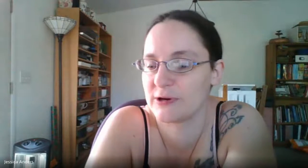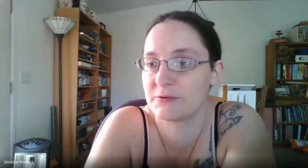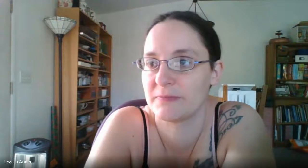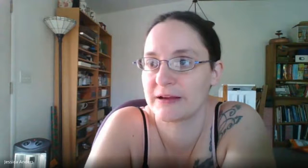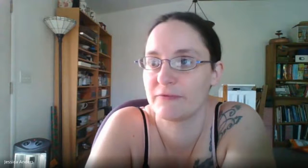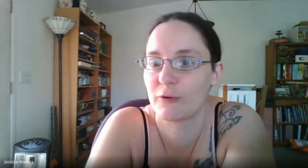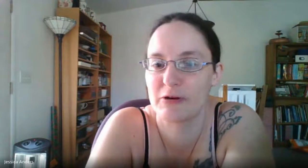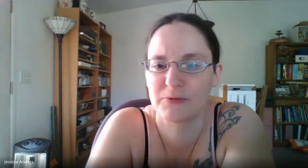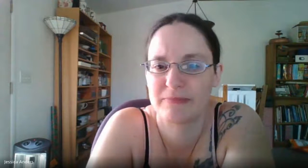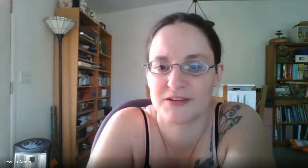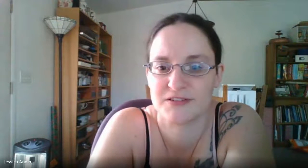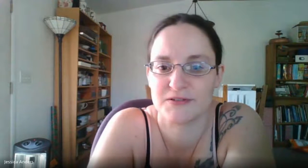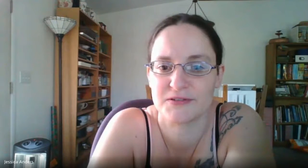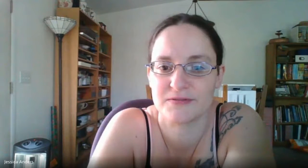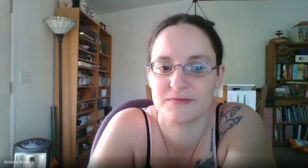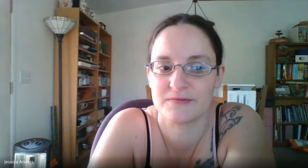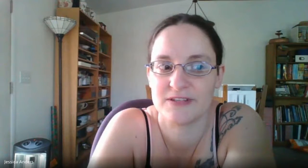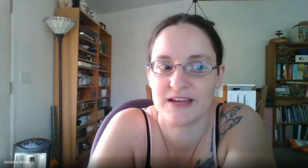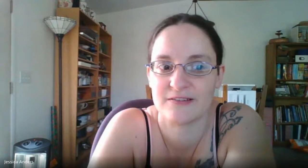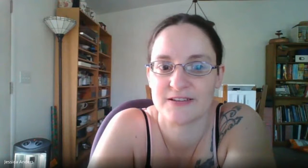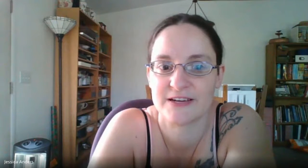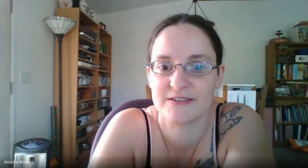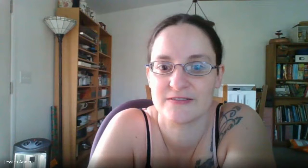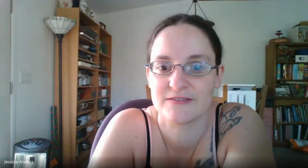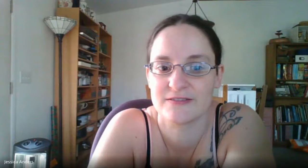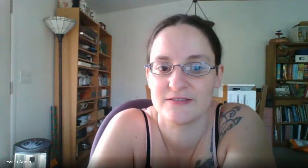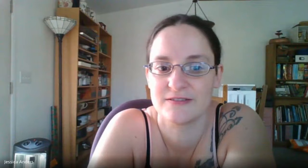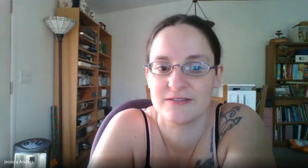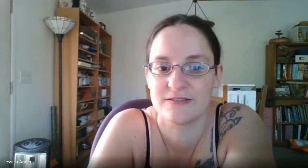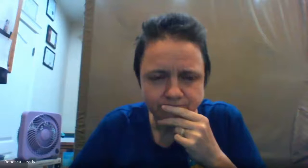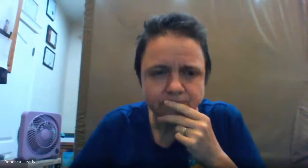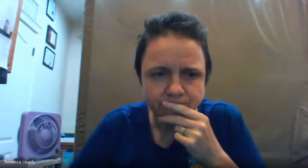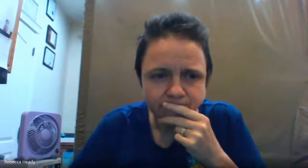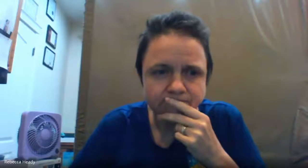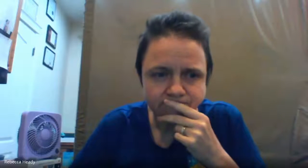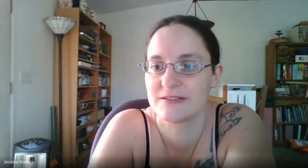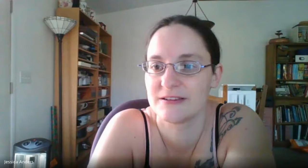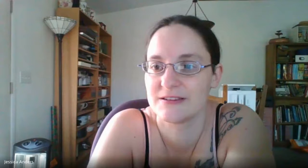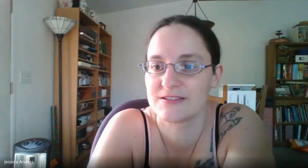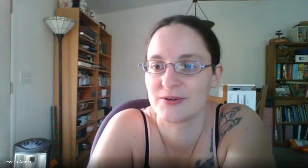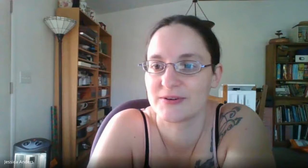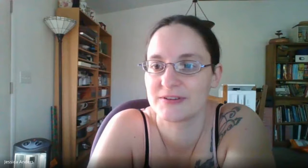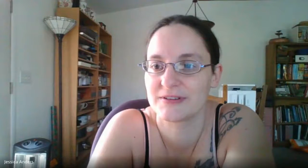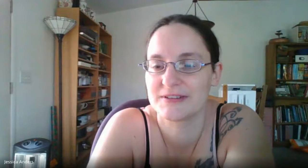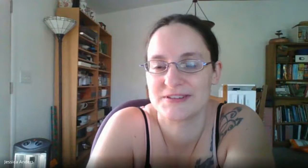Well, my 4-year-old went back to daycare today. Okay. Yeah. So